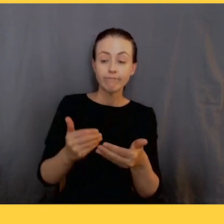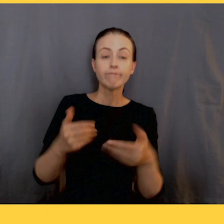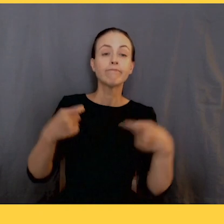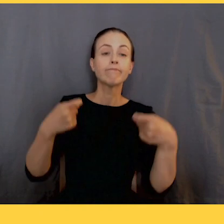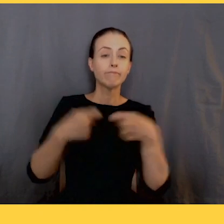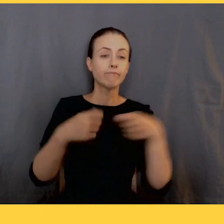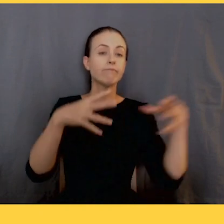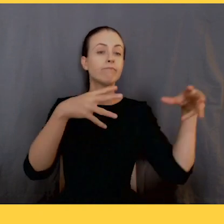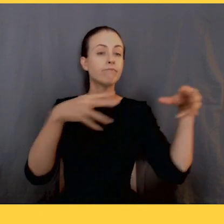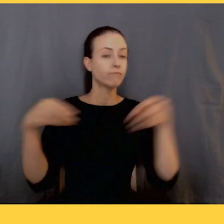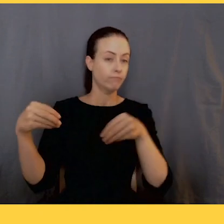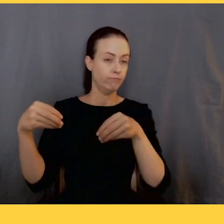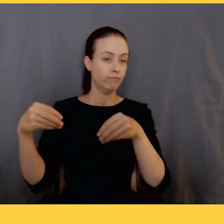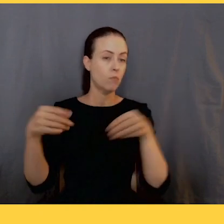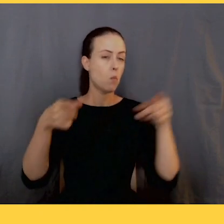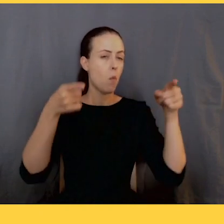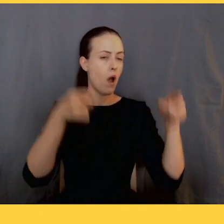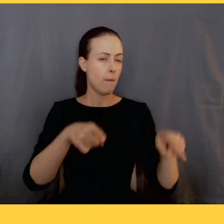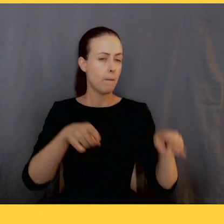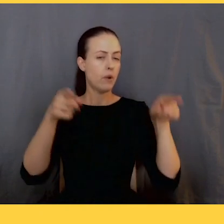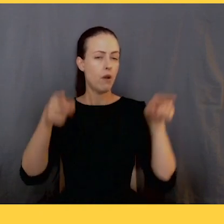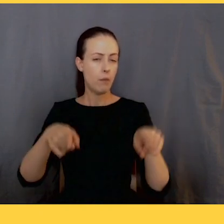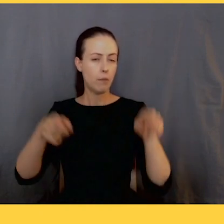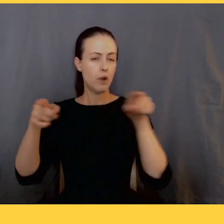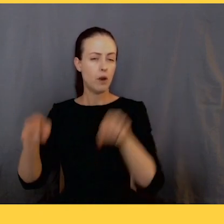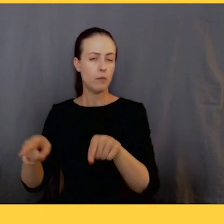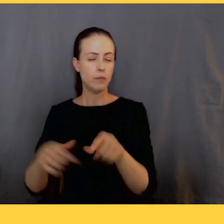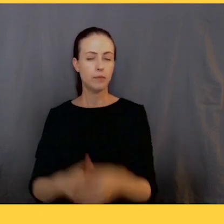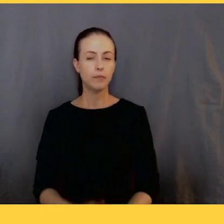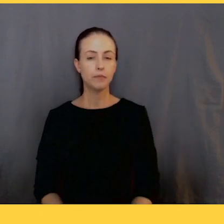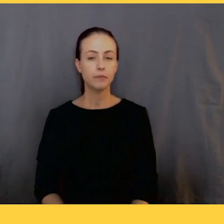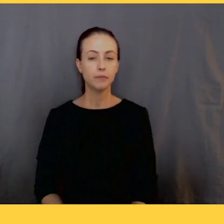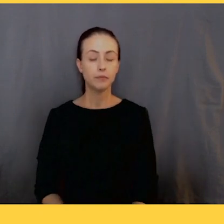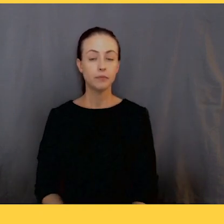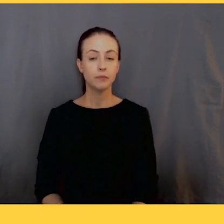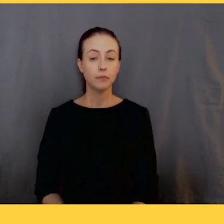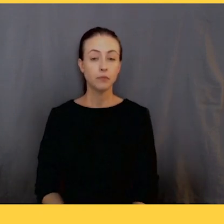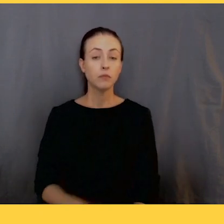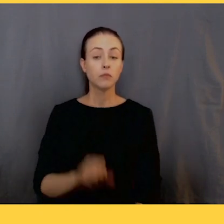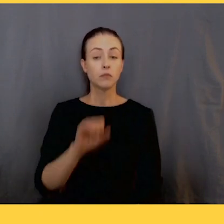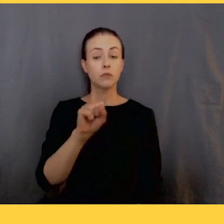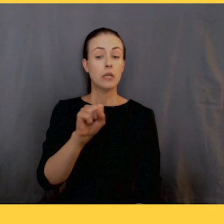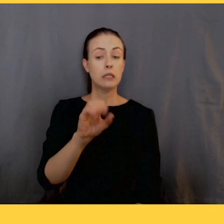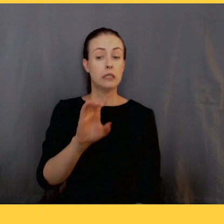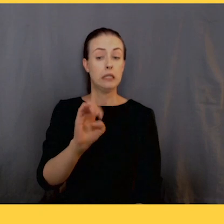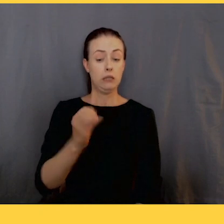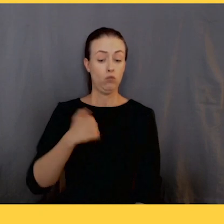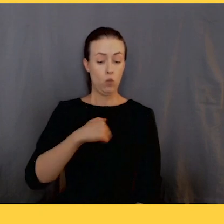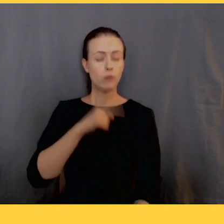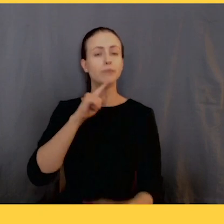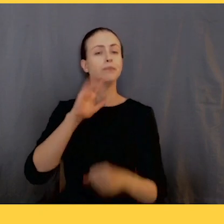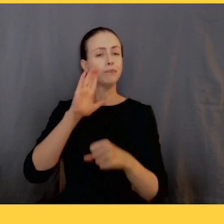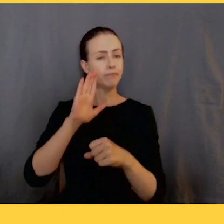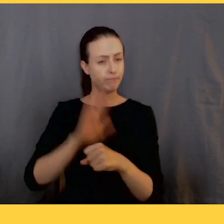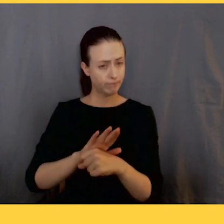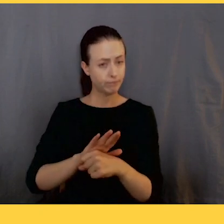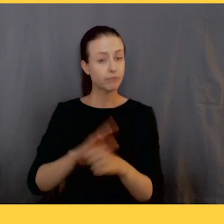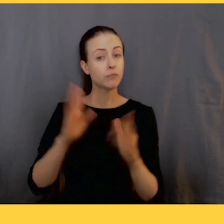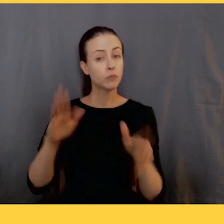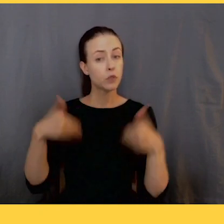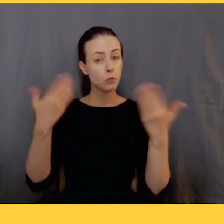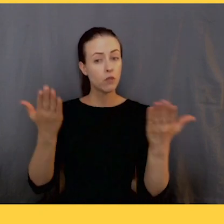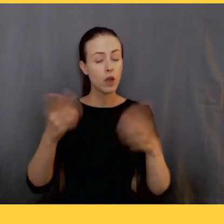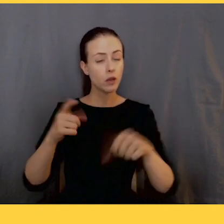events leading up to an eventual PSPS decision. SE remains committed to